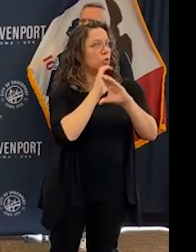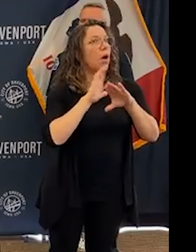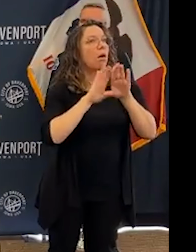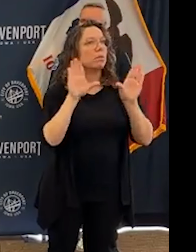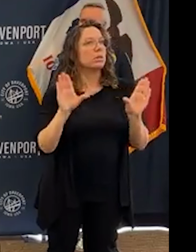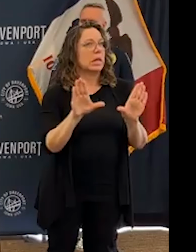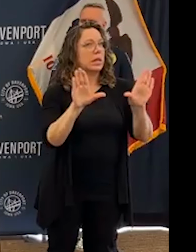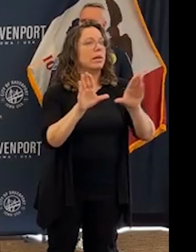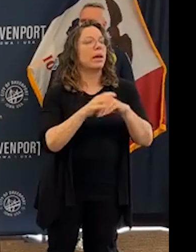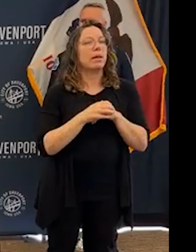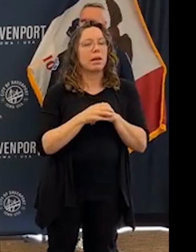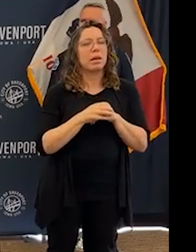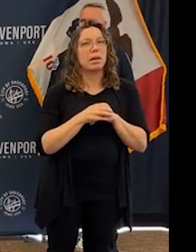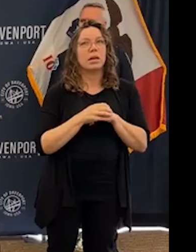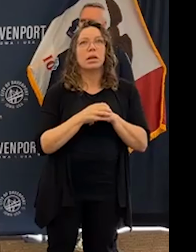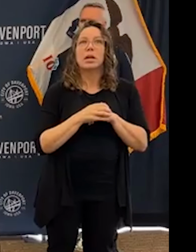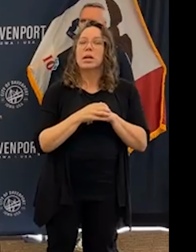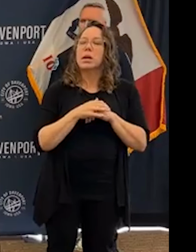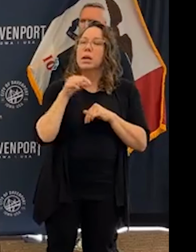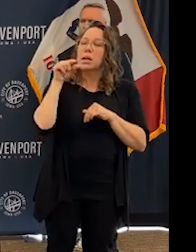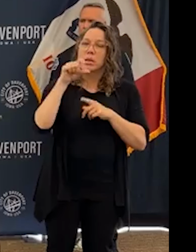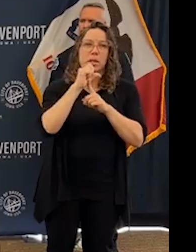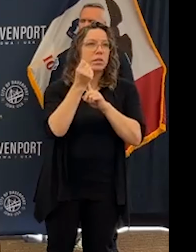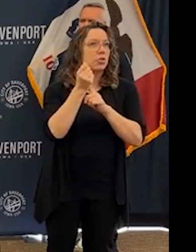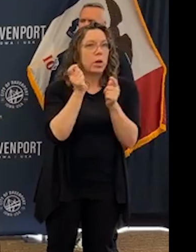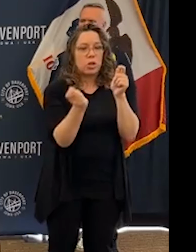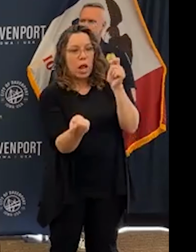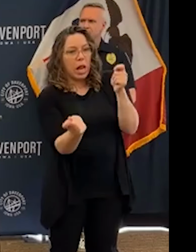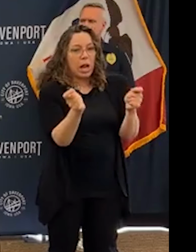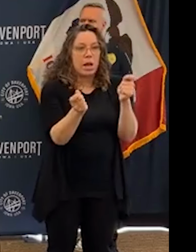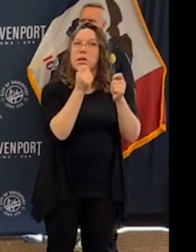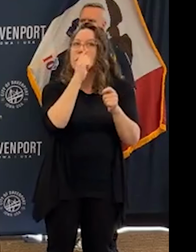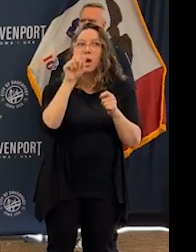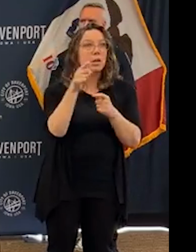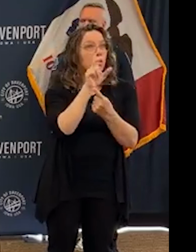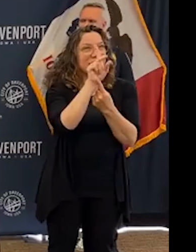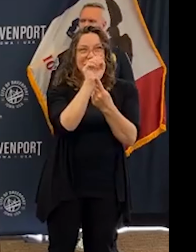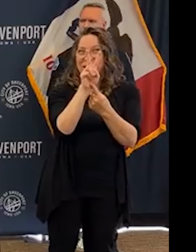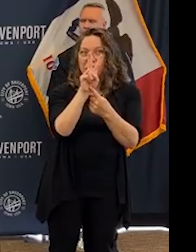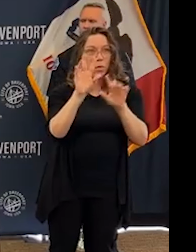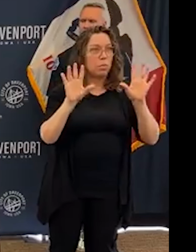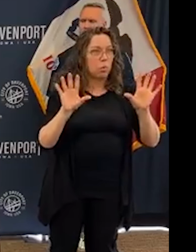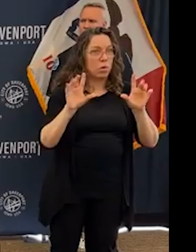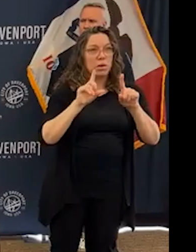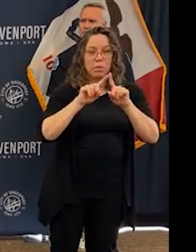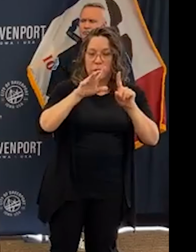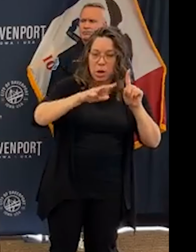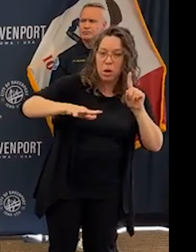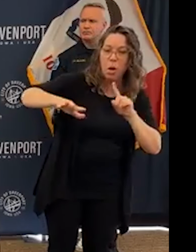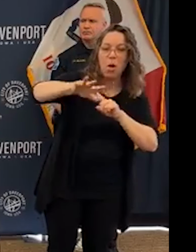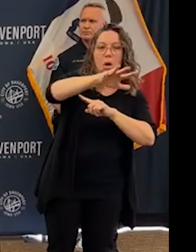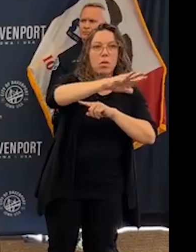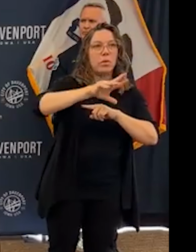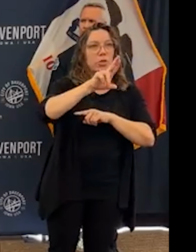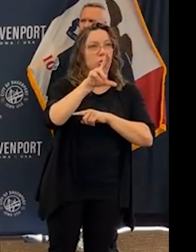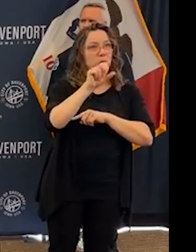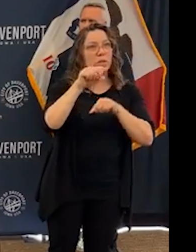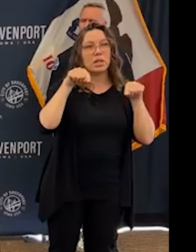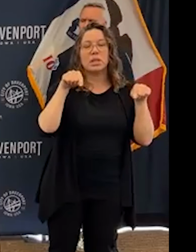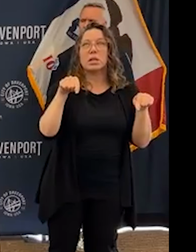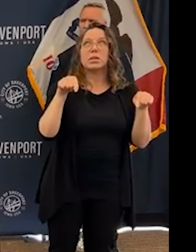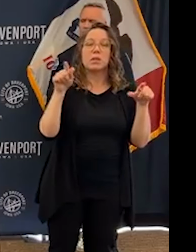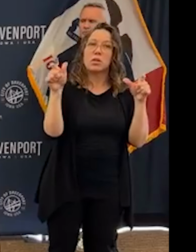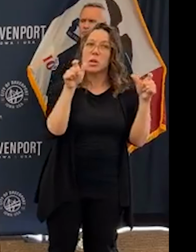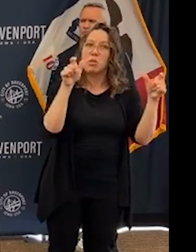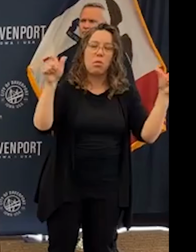This is a really dynamic situation, not just for the city of Davenport and the state, but all across the country. This is a large scale